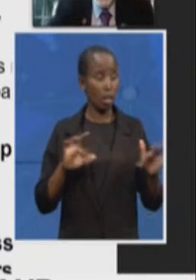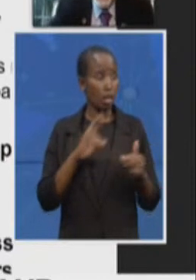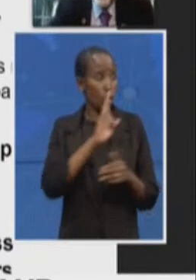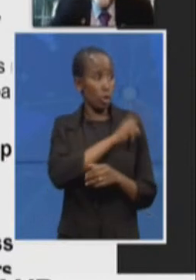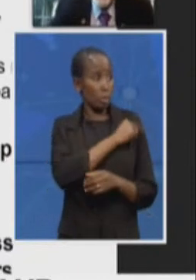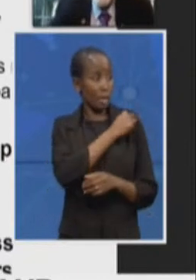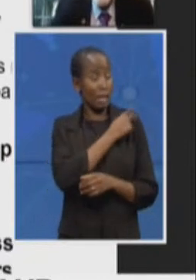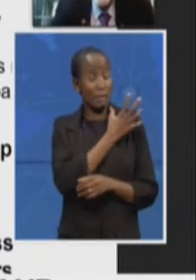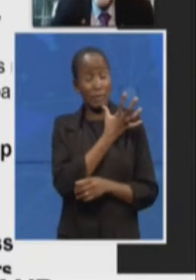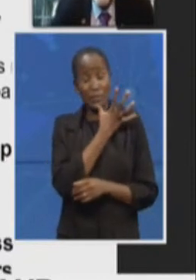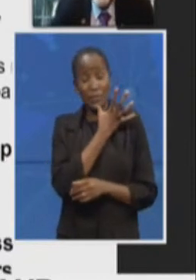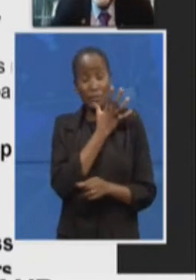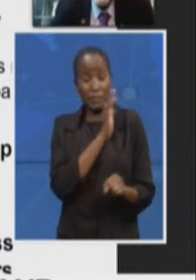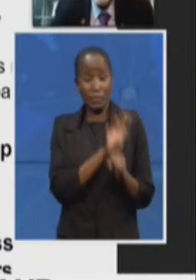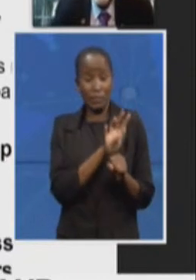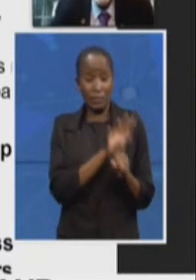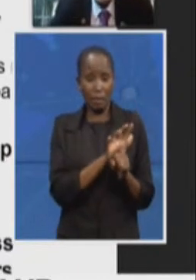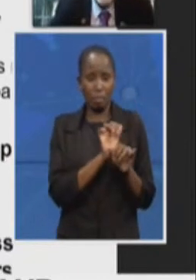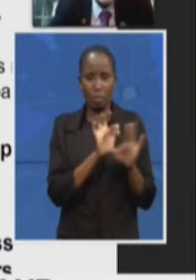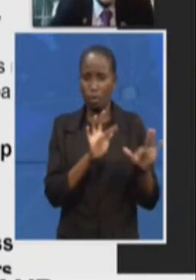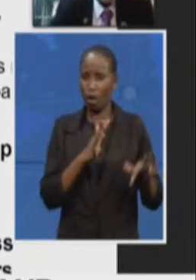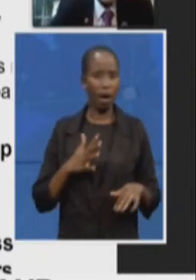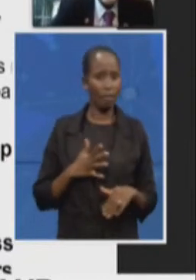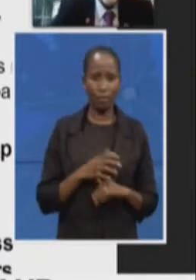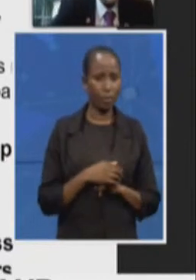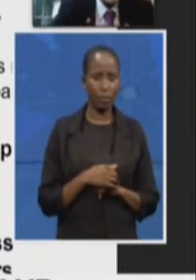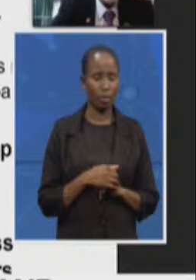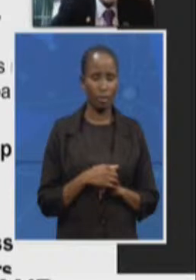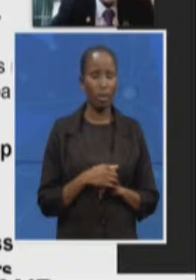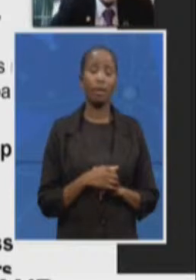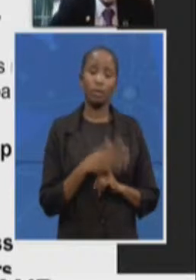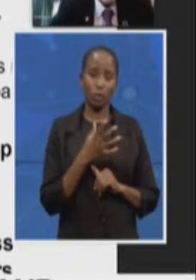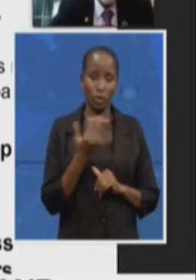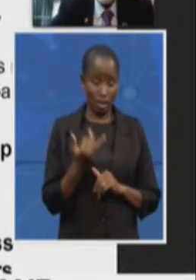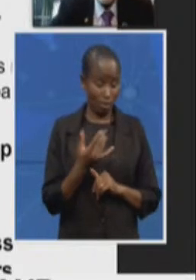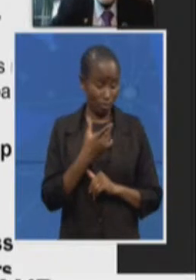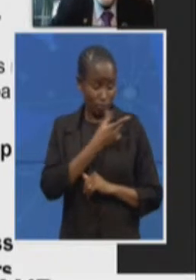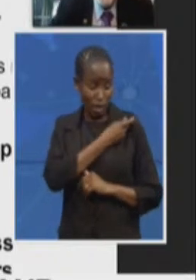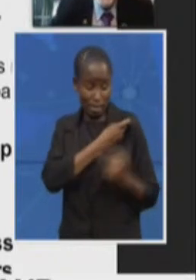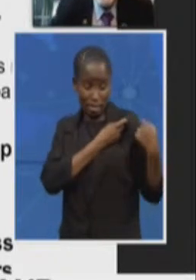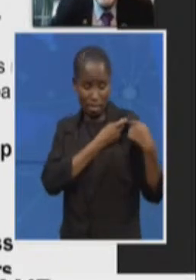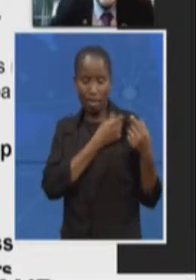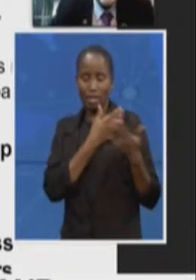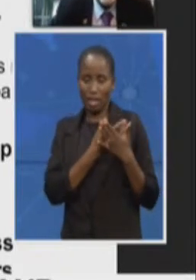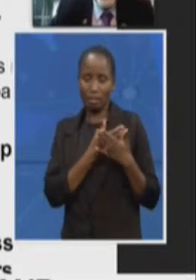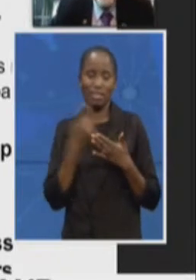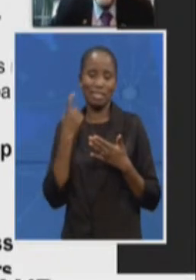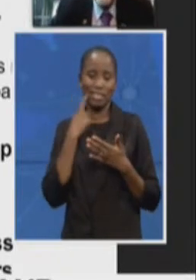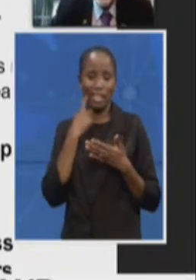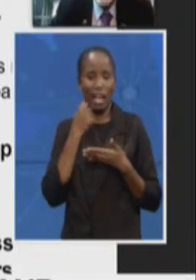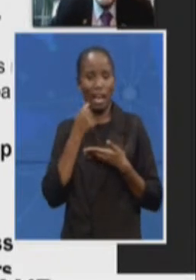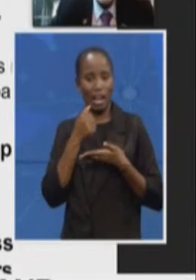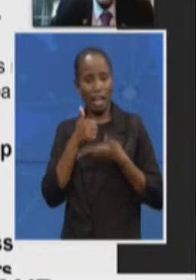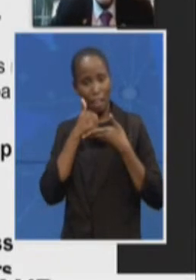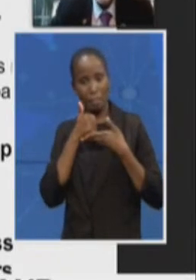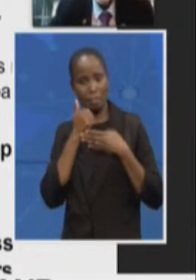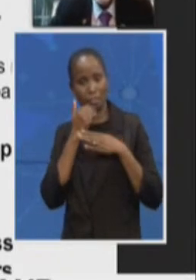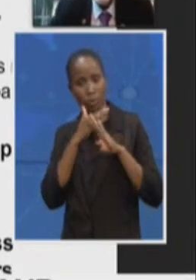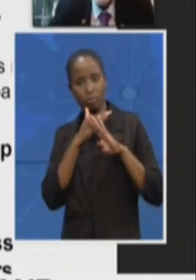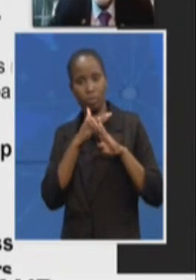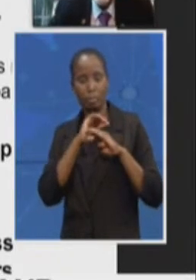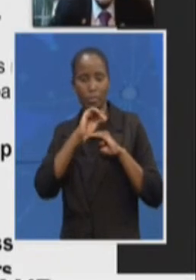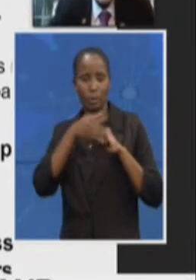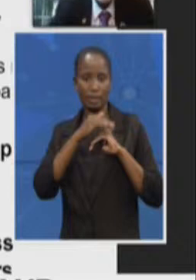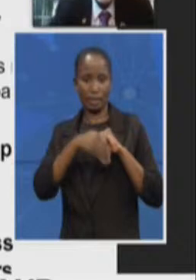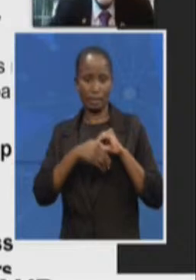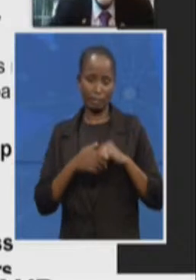So our vaccines will provide us with some protection. So Omicron was first described in Botswana and then